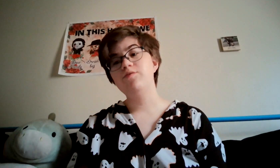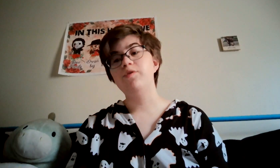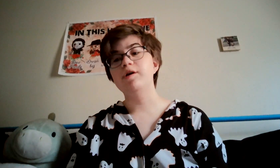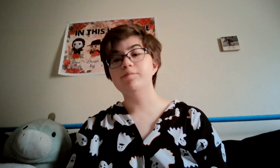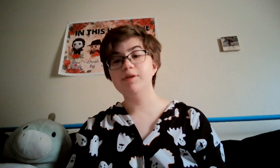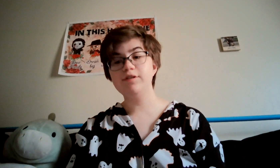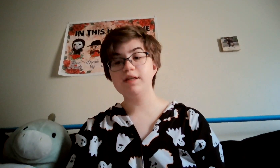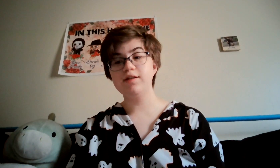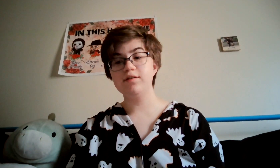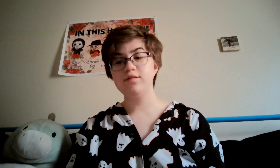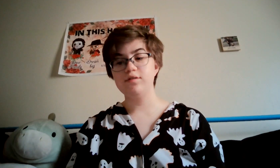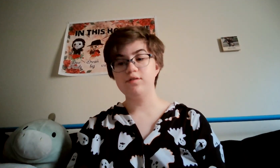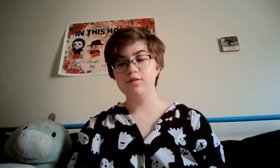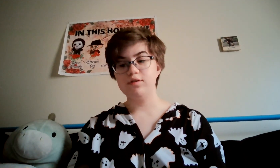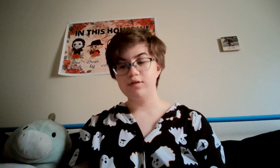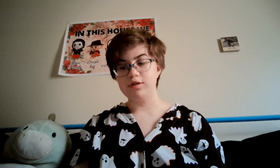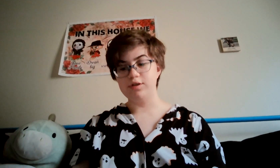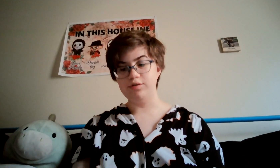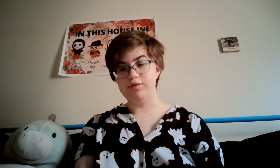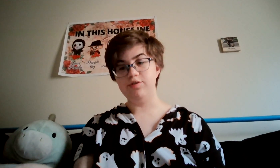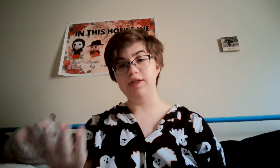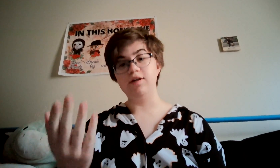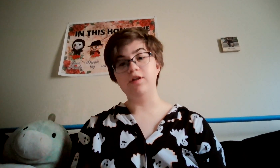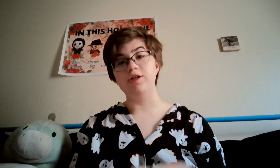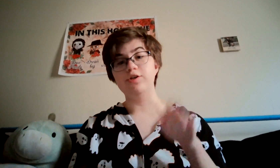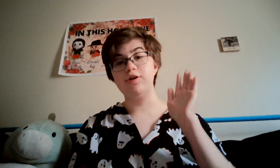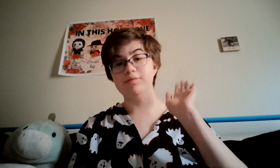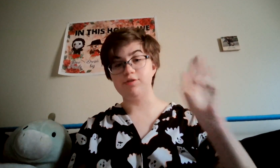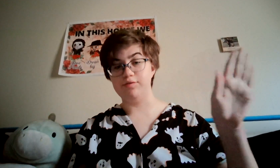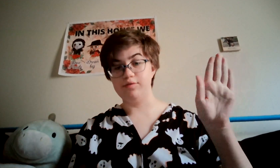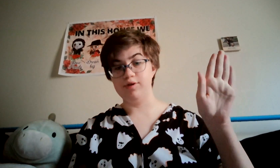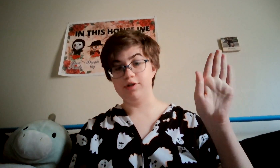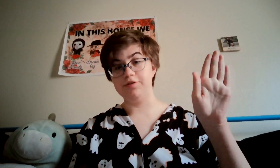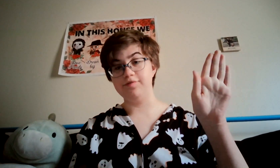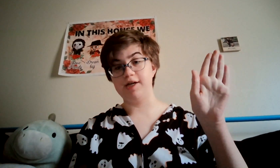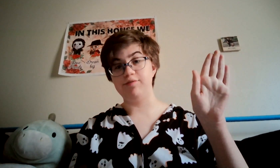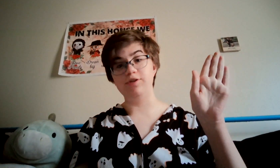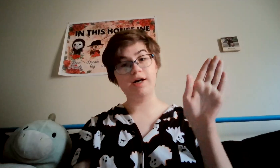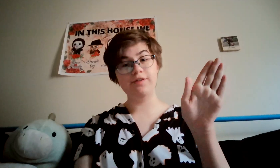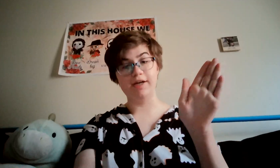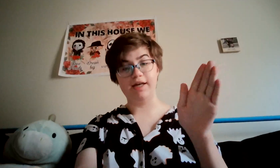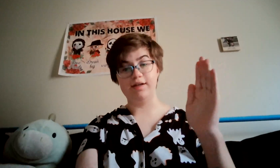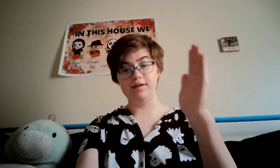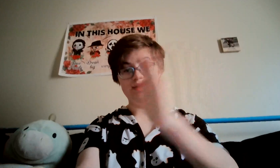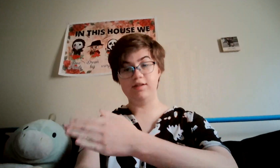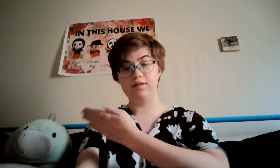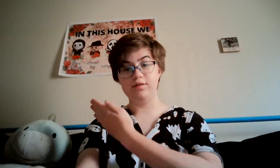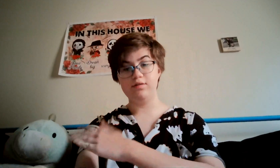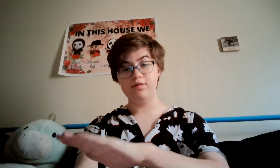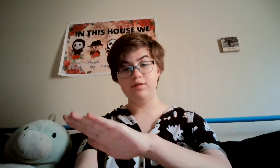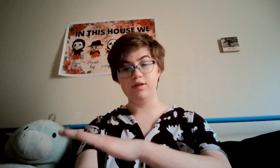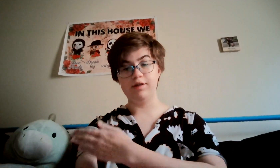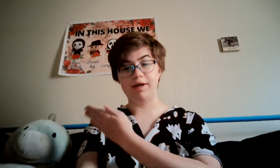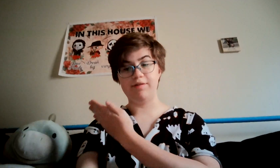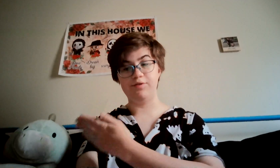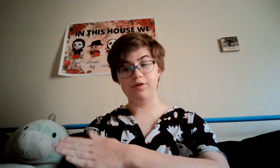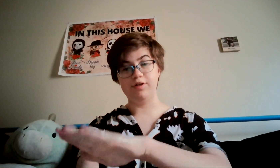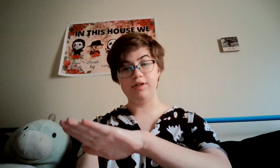For music, you're doing it along your arm, so you want to close 5 with your other hand and like back and forth on your